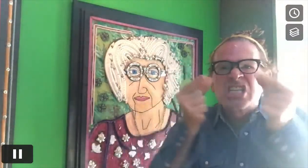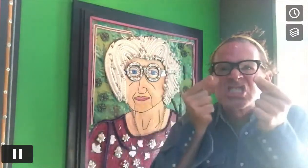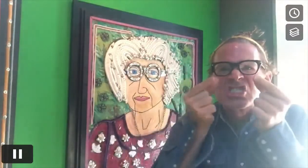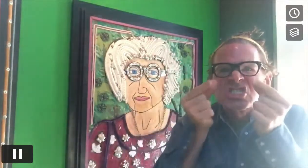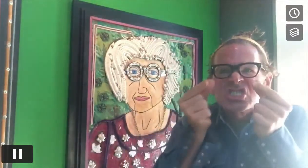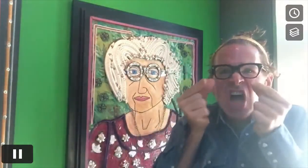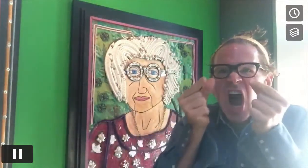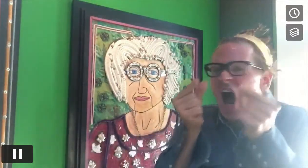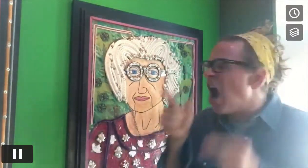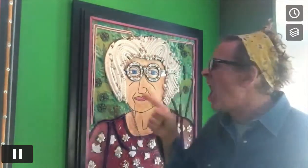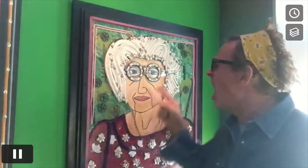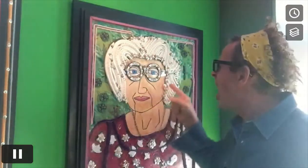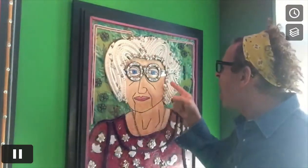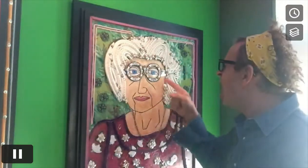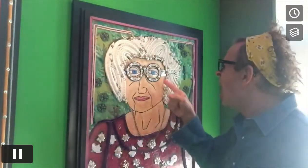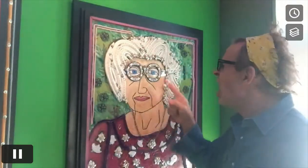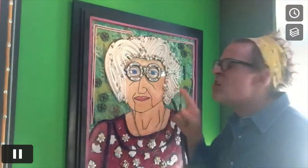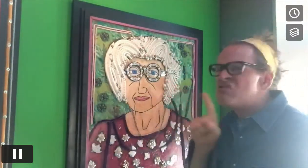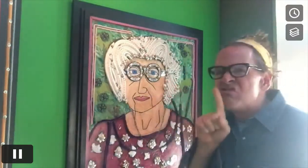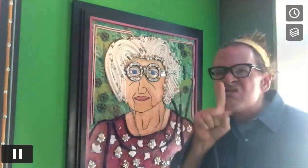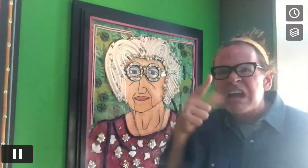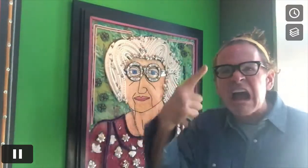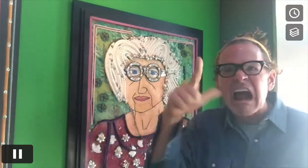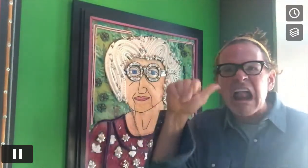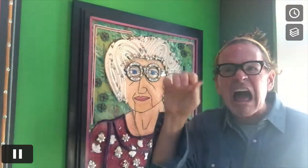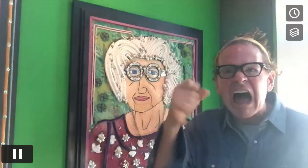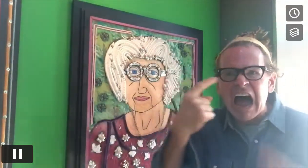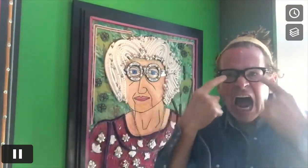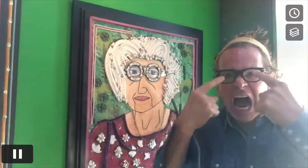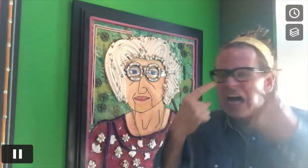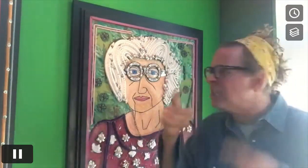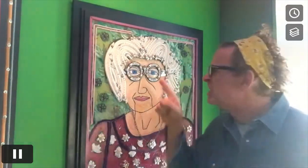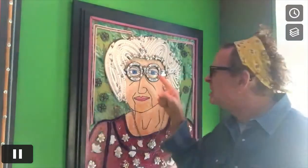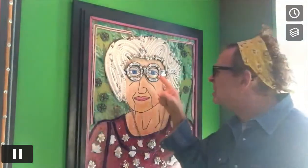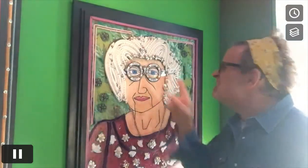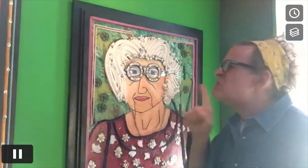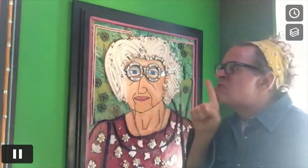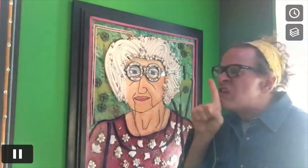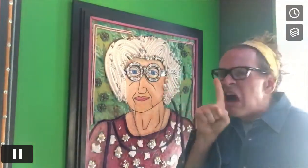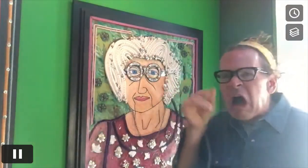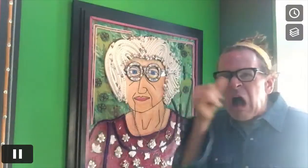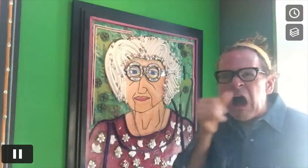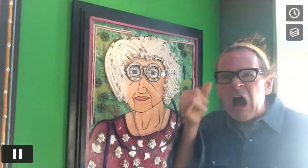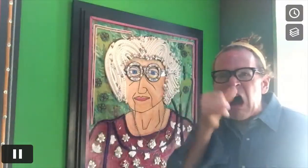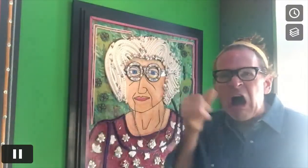Look, these thick frames, real lenses.